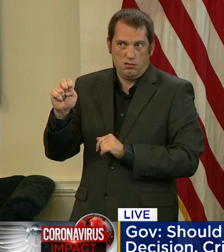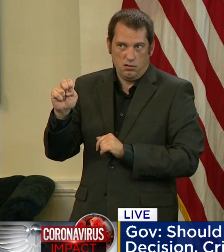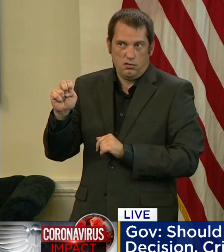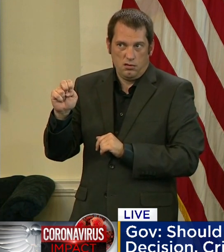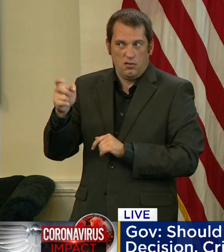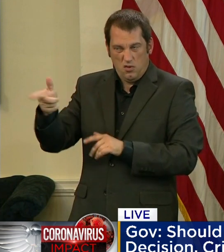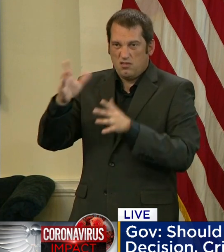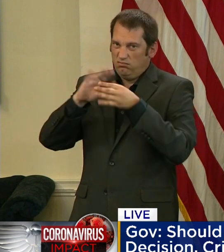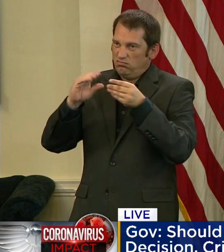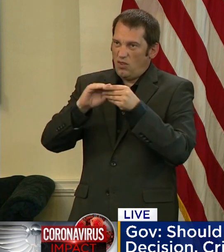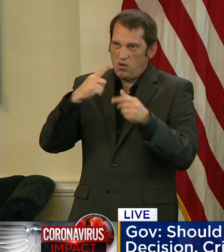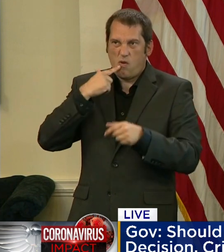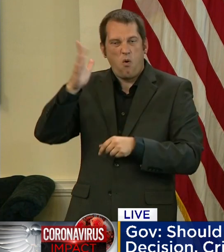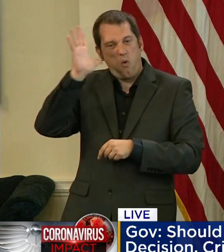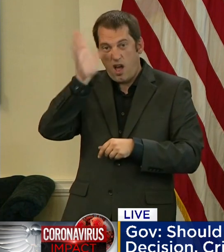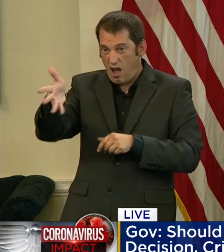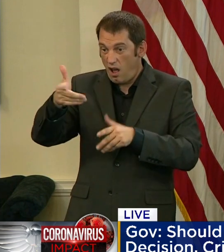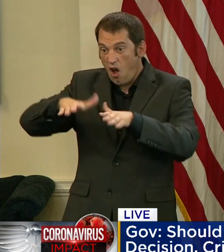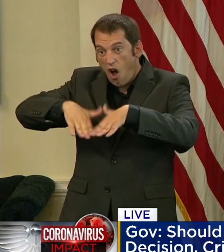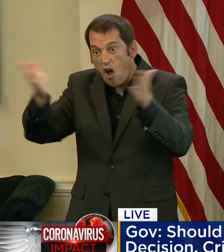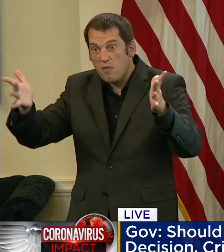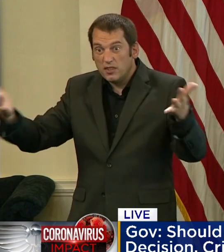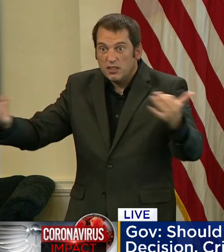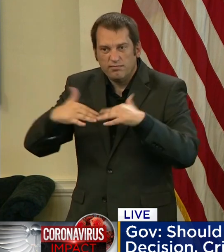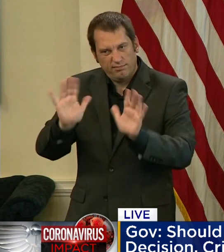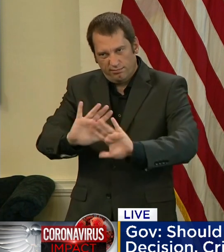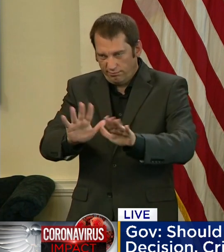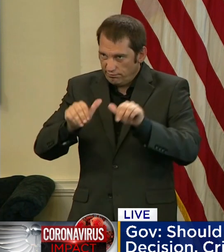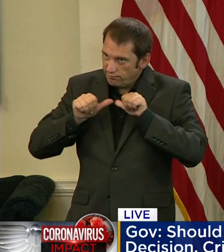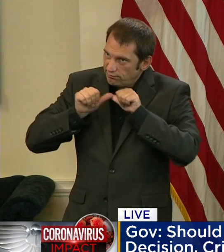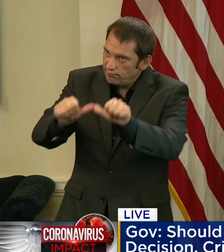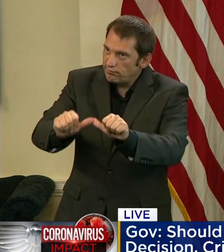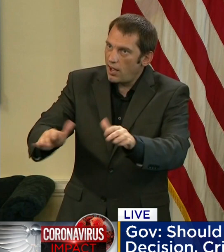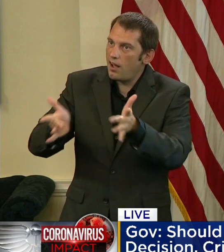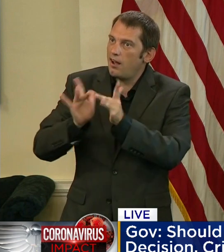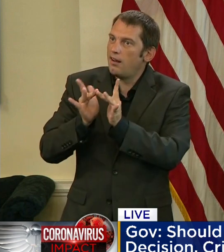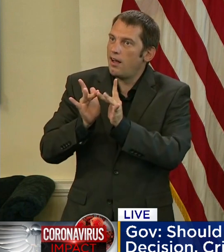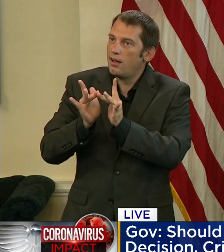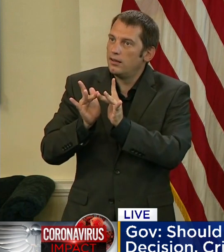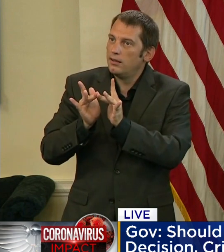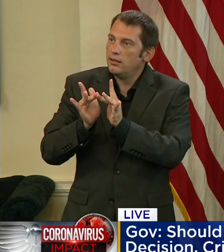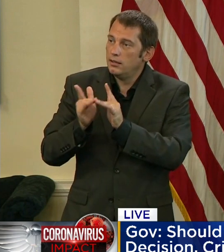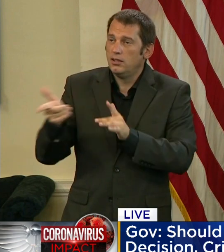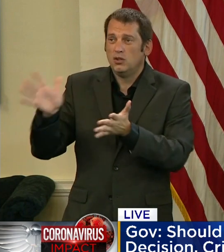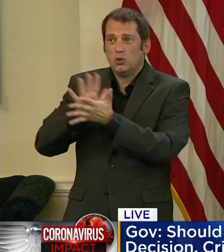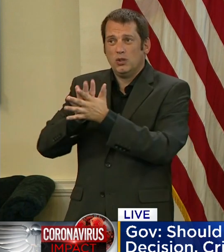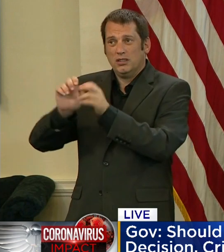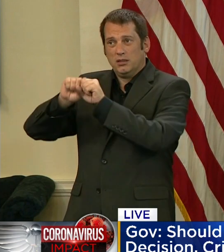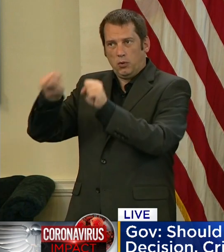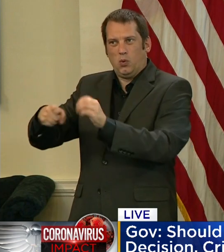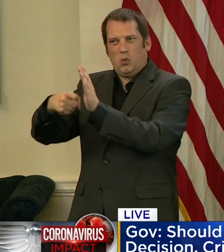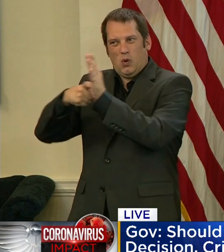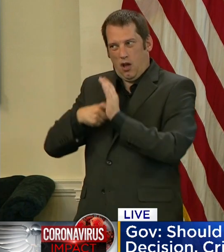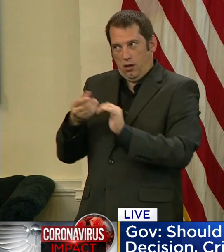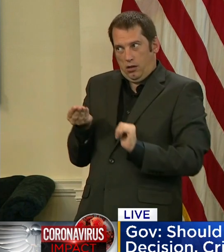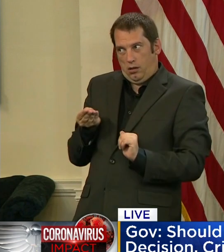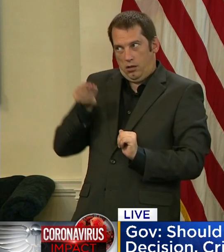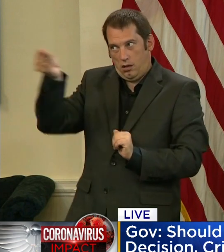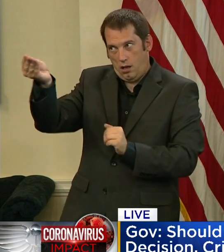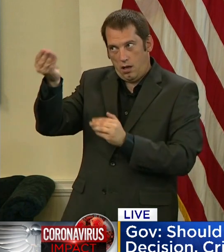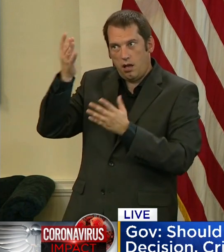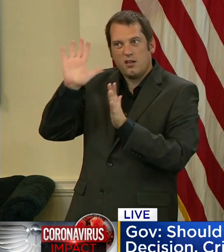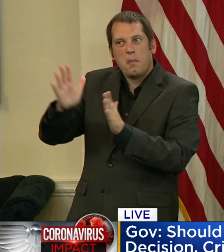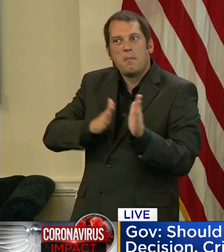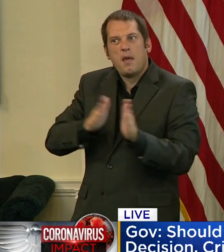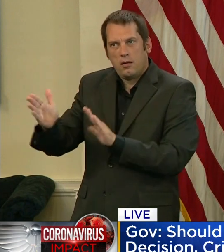counties to come up with a plan no later than August 14th. As of yesterday, it was only Montgomery